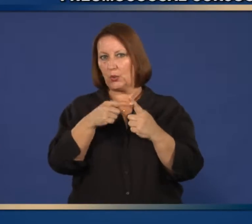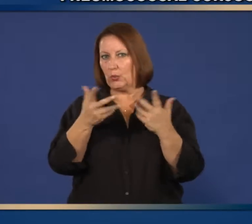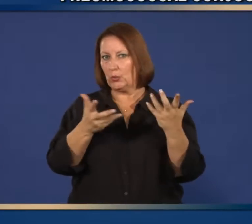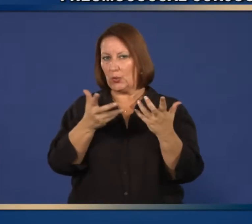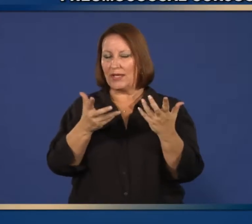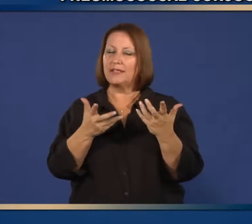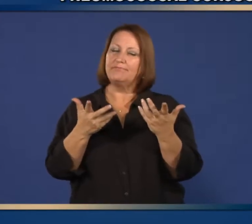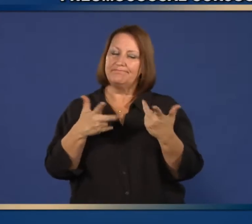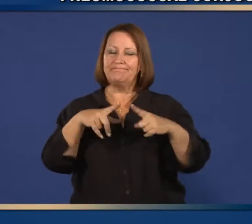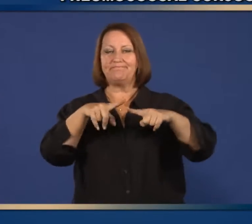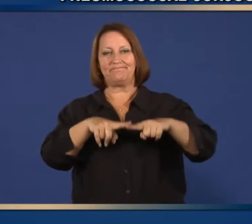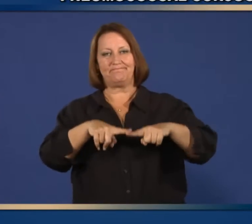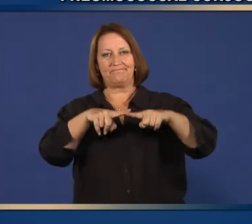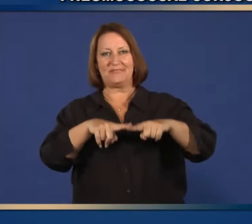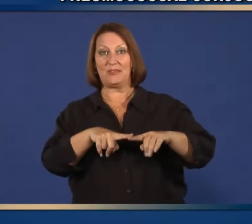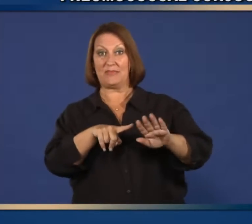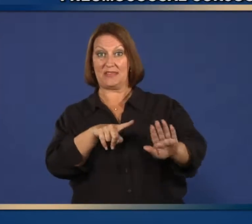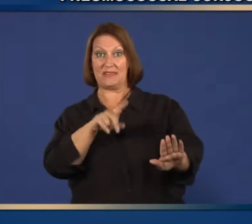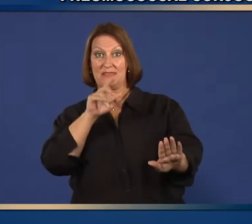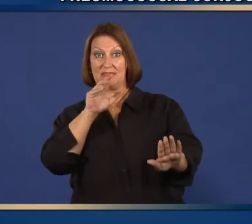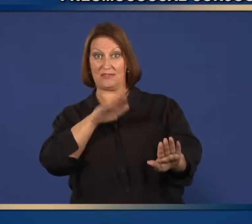age.